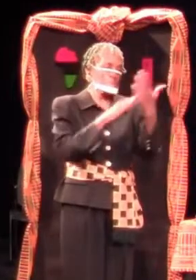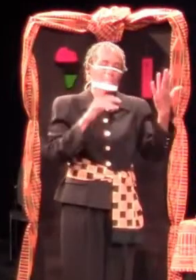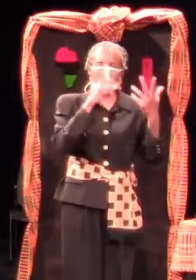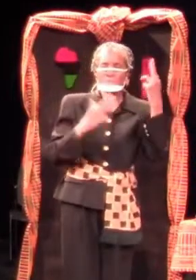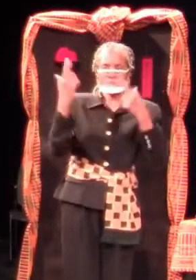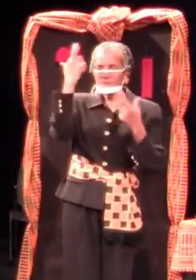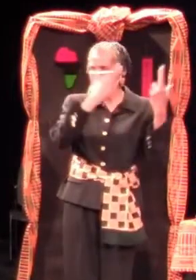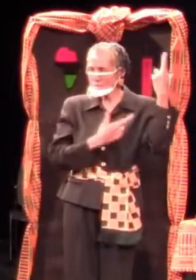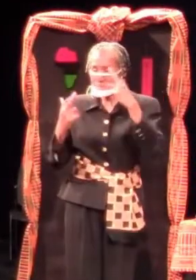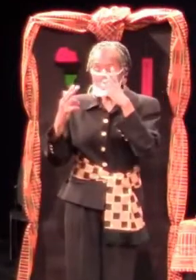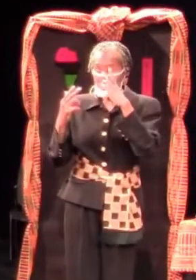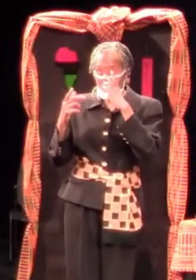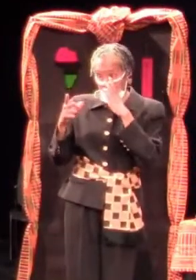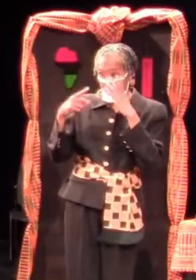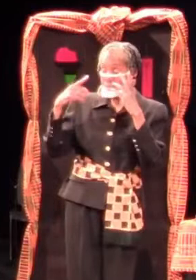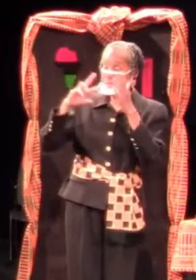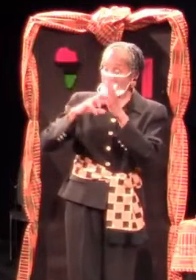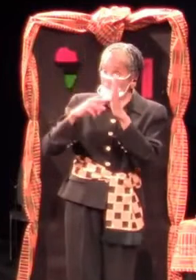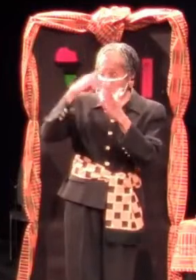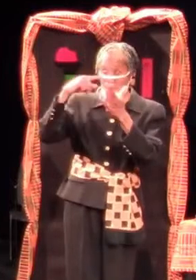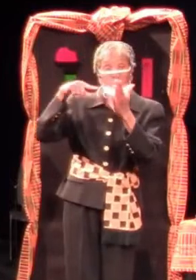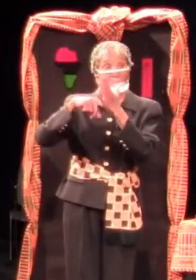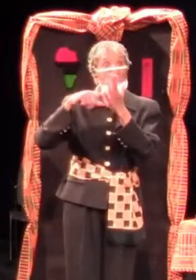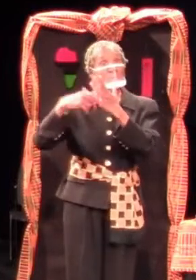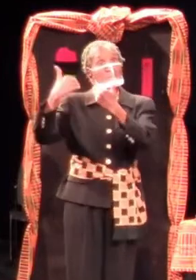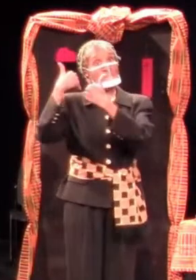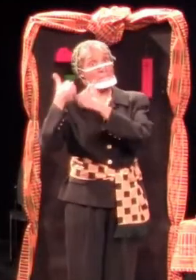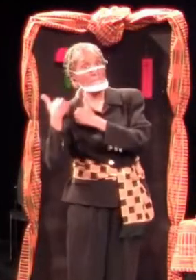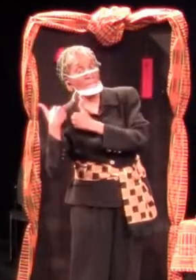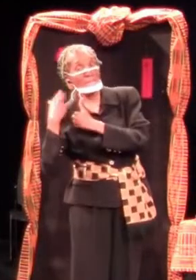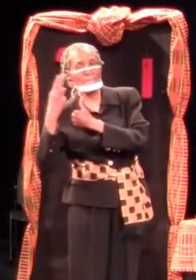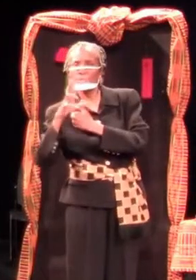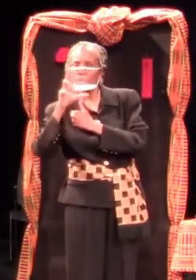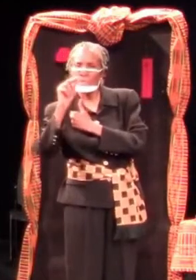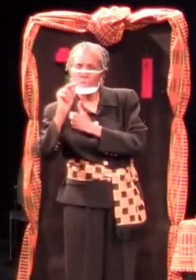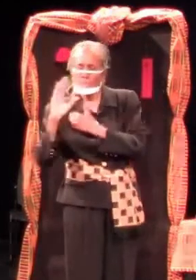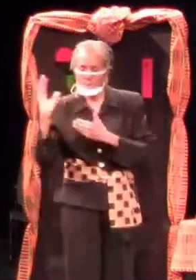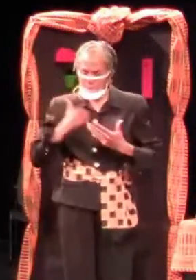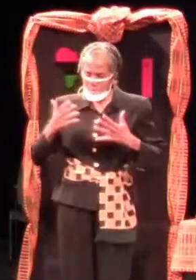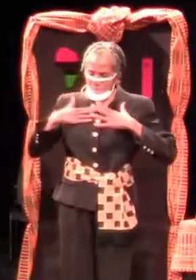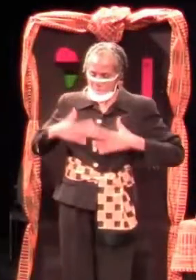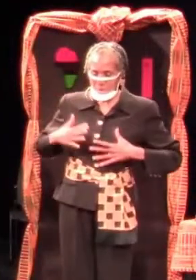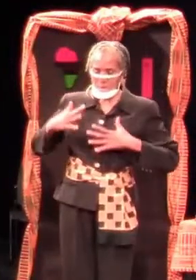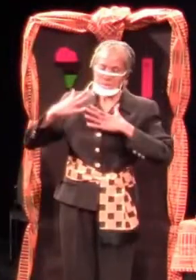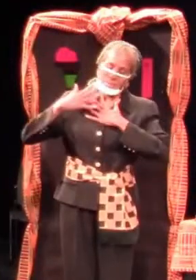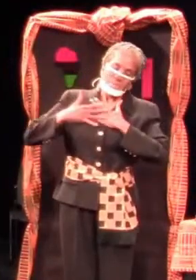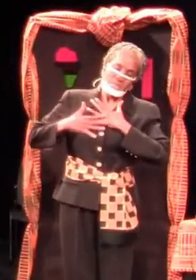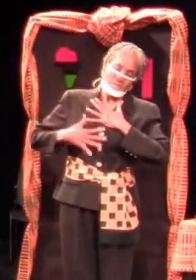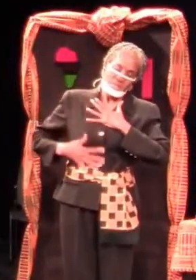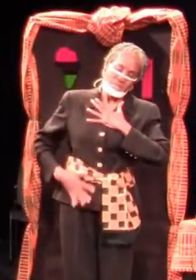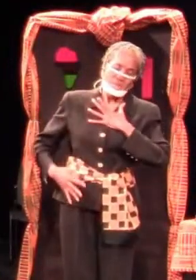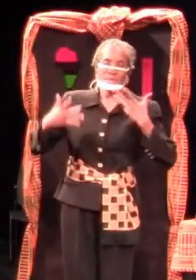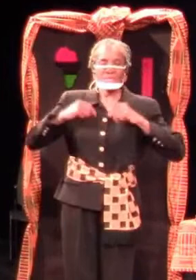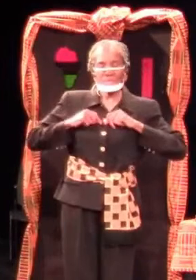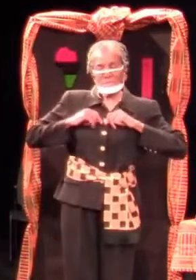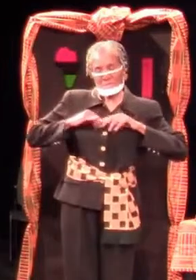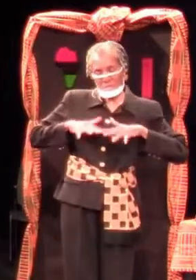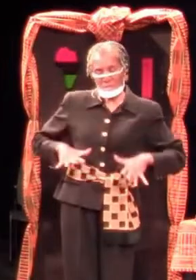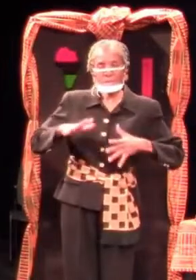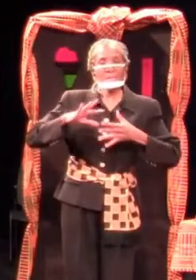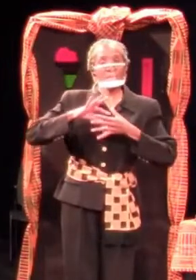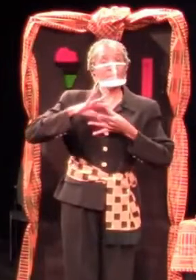owe no racial debt to history. The blood of our bodies and the prayers of our